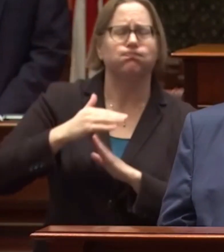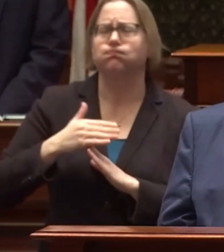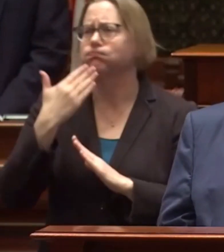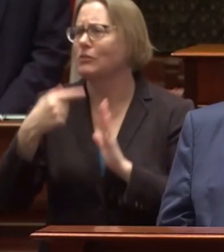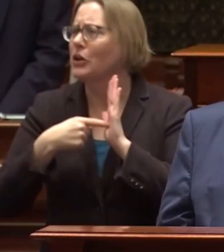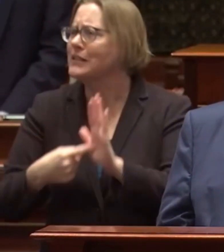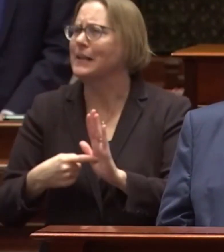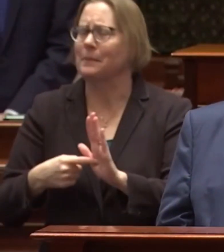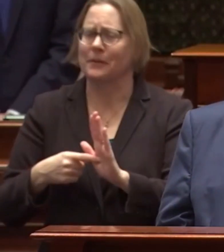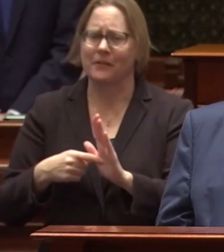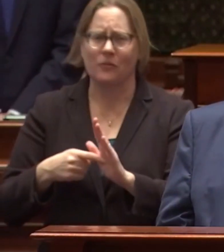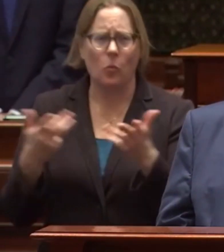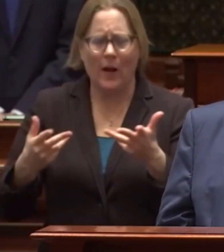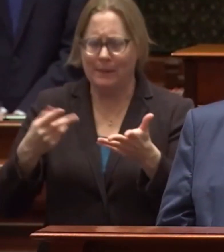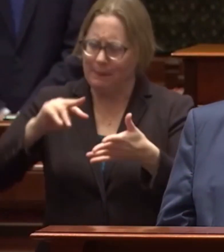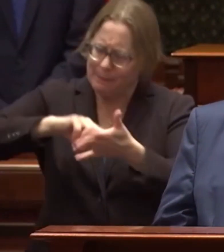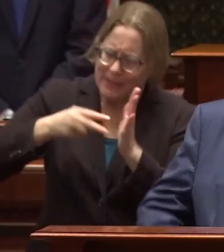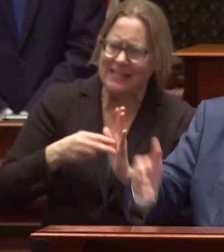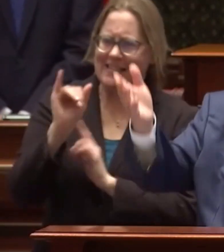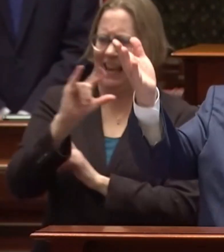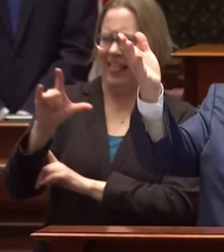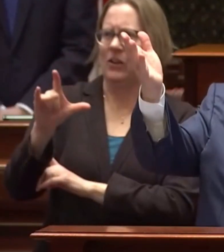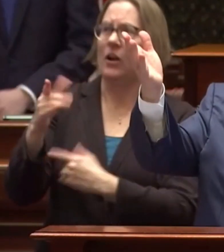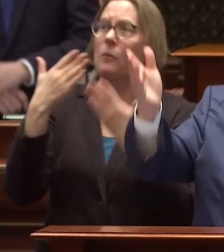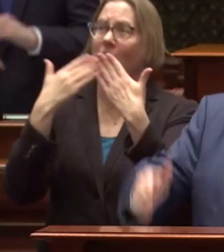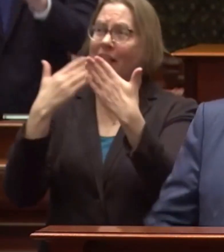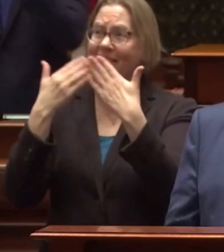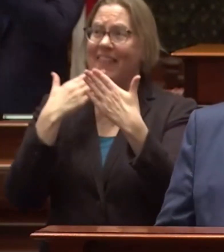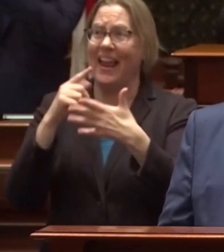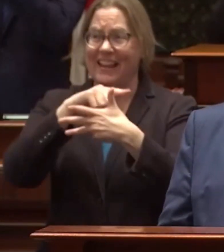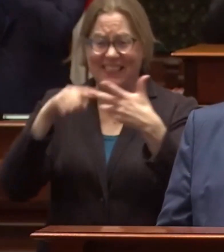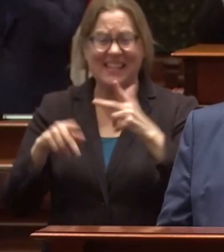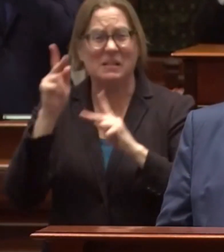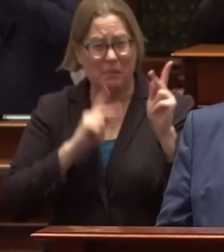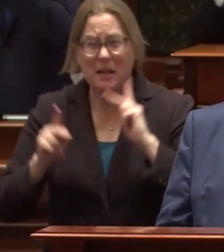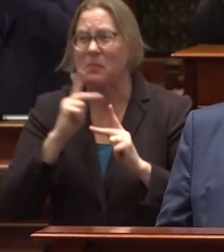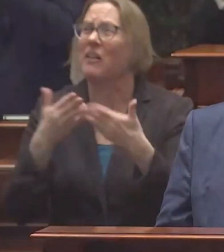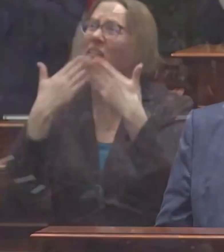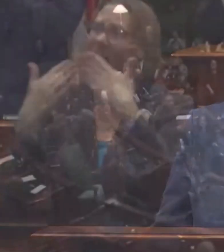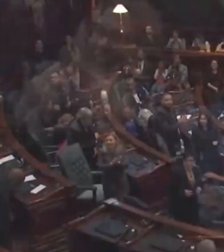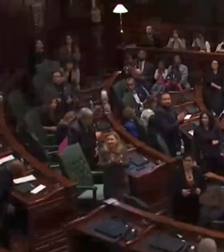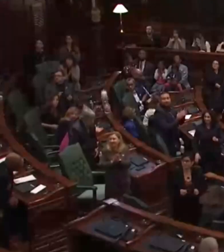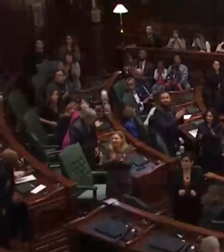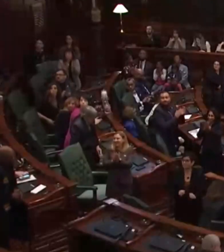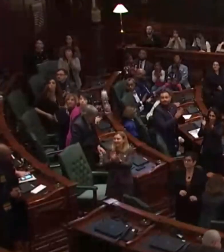an Illinoisan through and through. Let's thank them today.